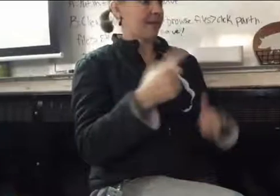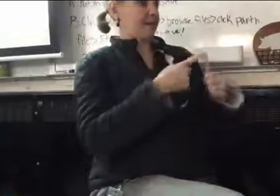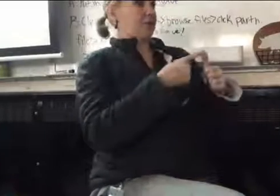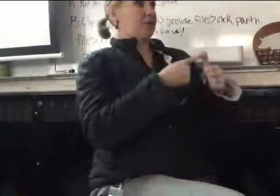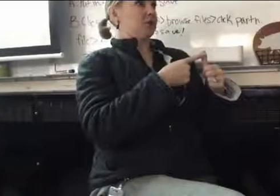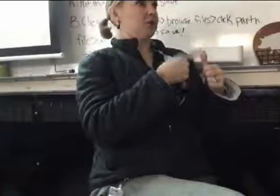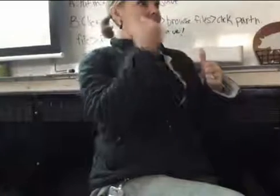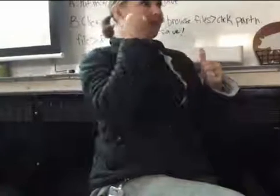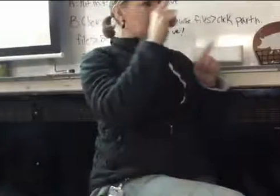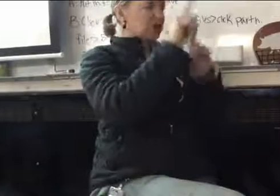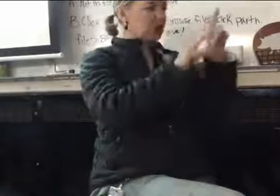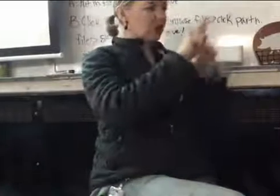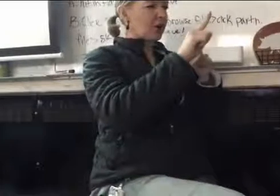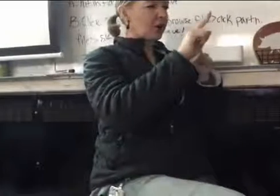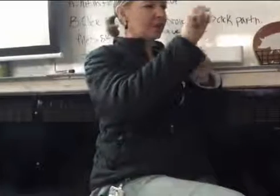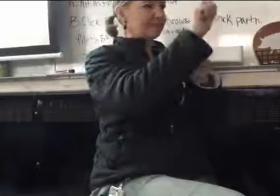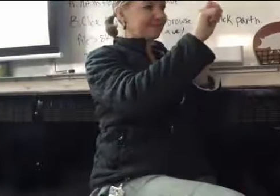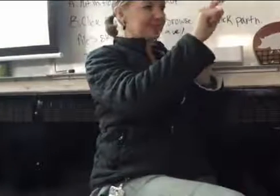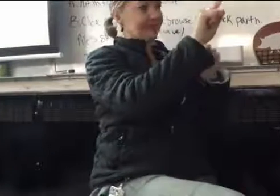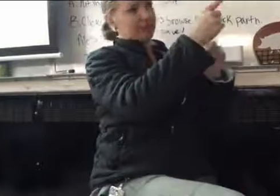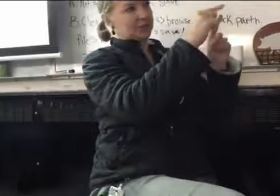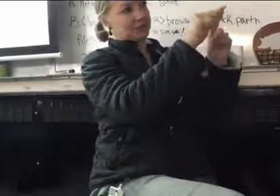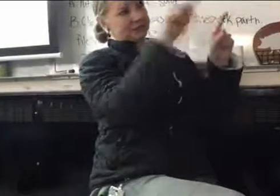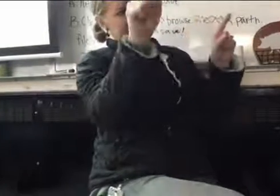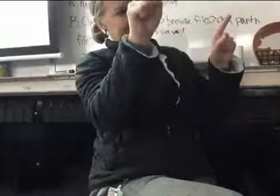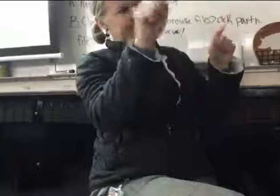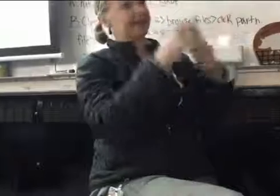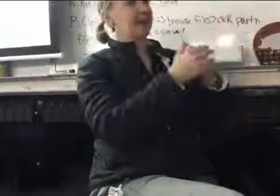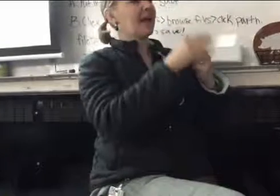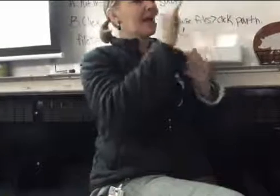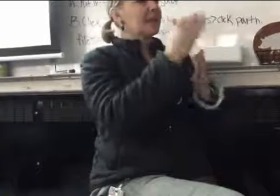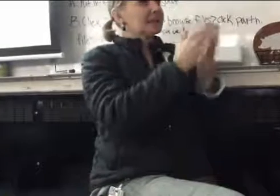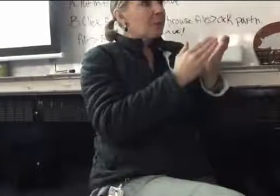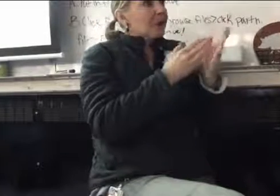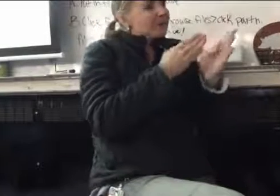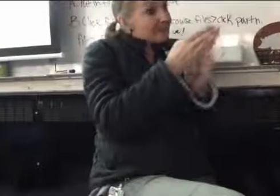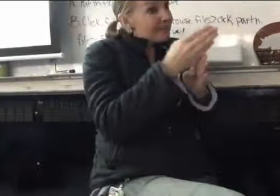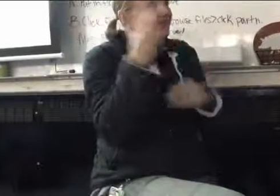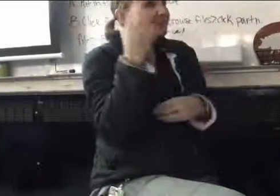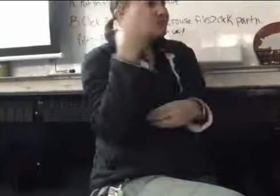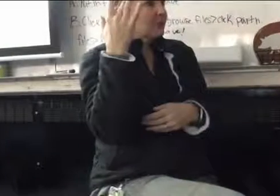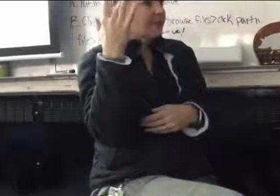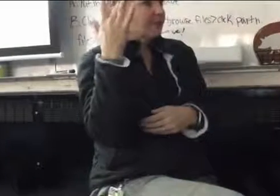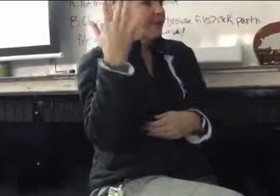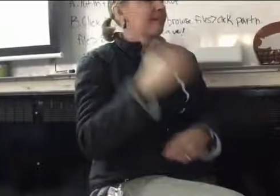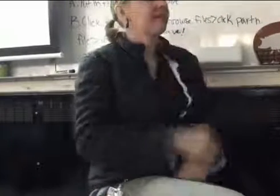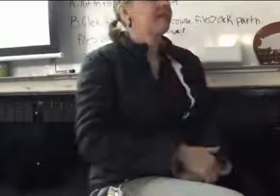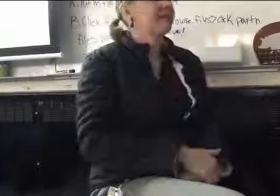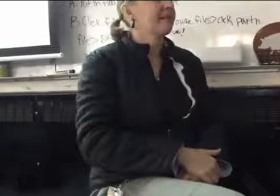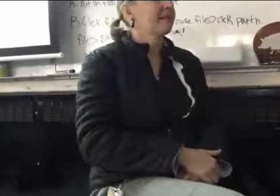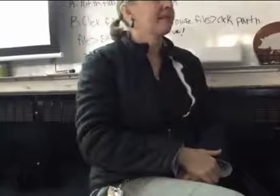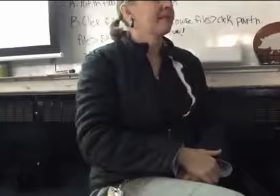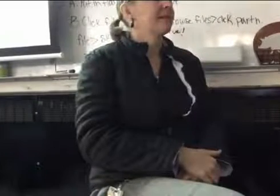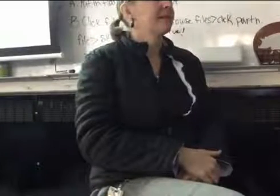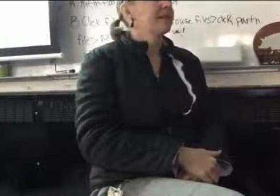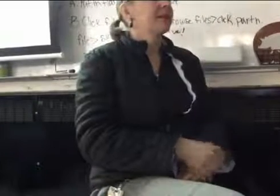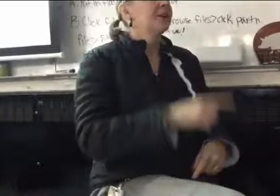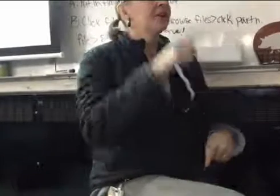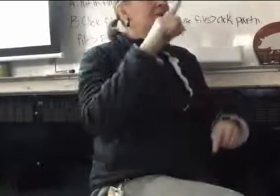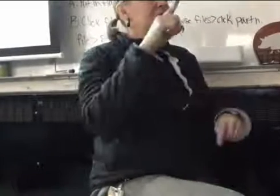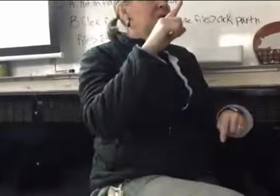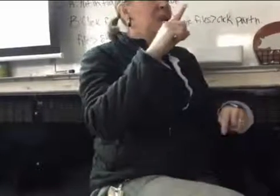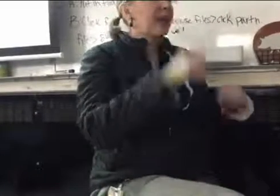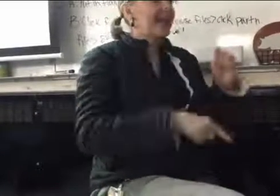If you will star this first bullet, that's part of the major reasons why. Because you're not able to